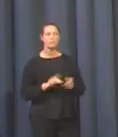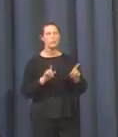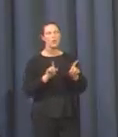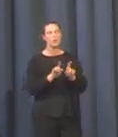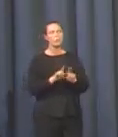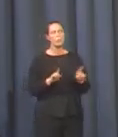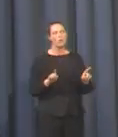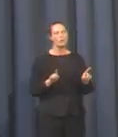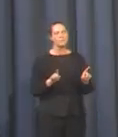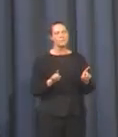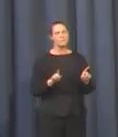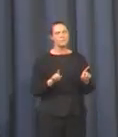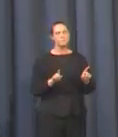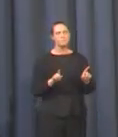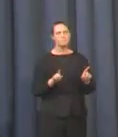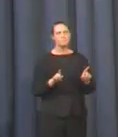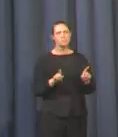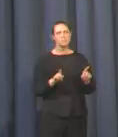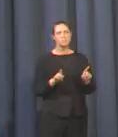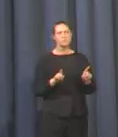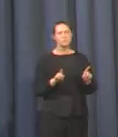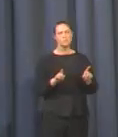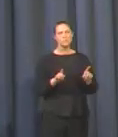We're also taking an approach